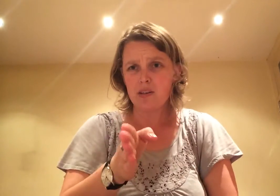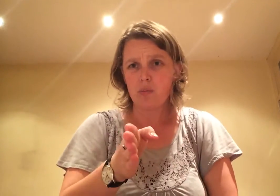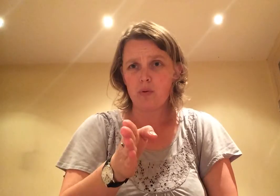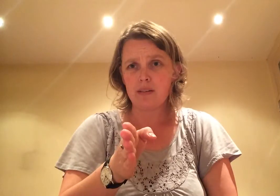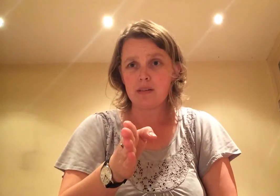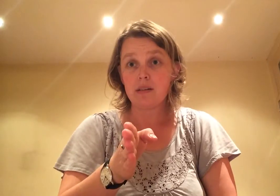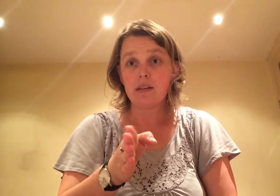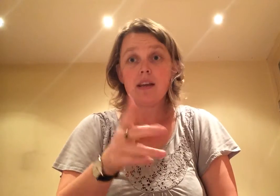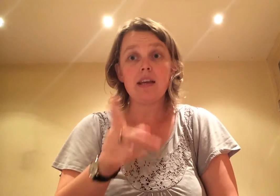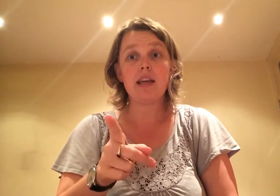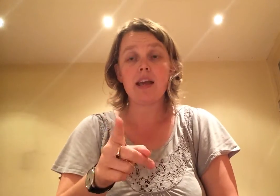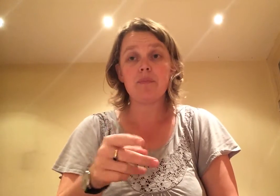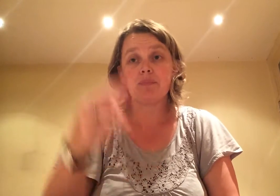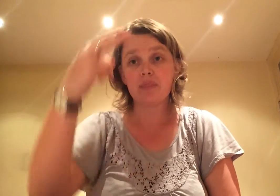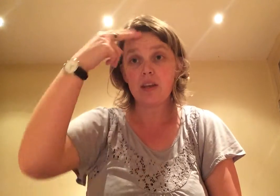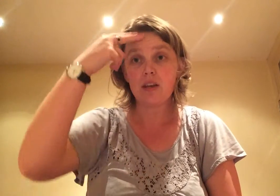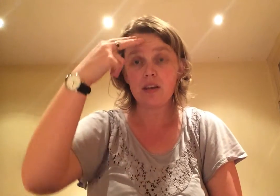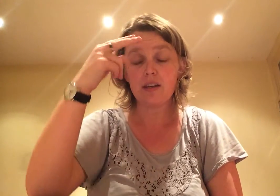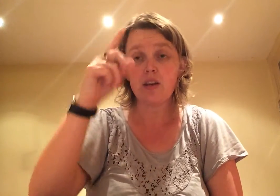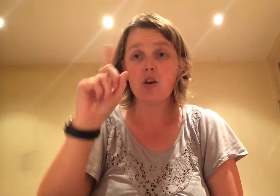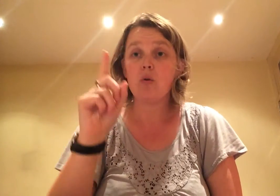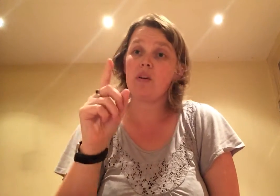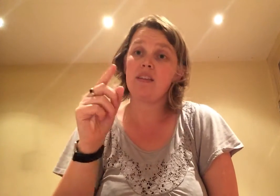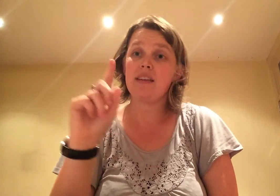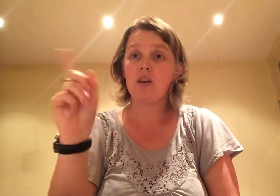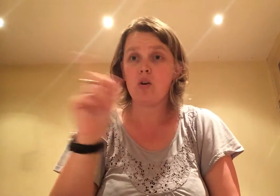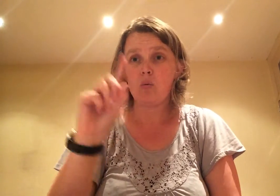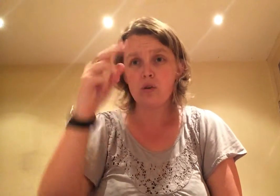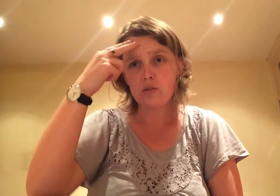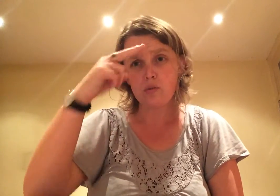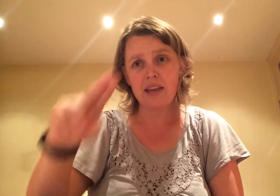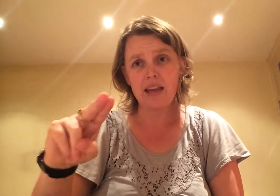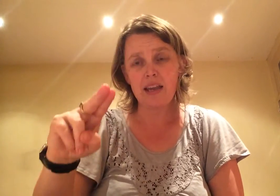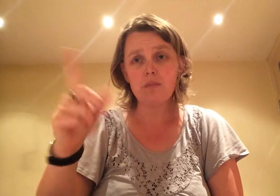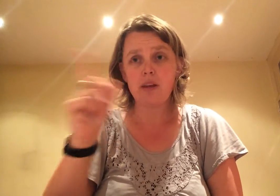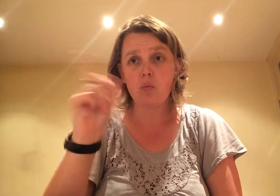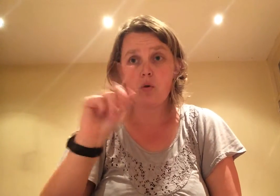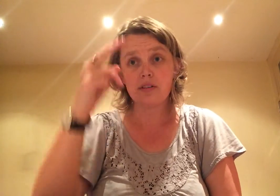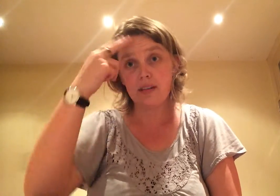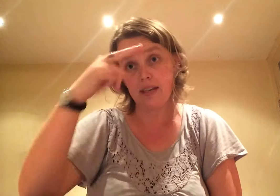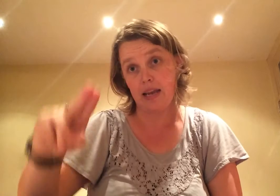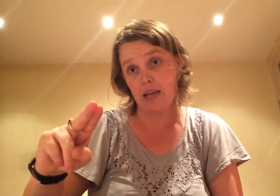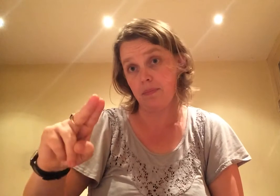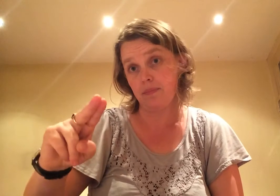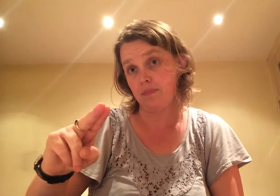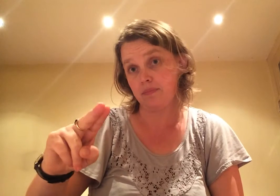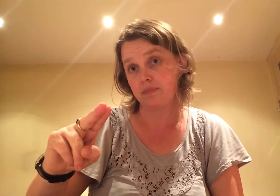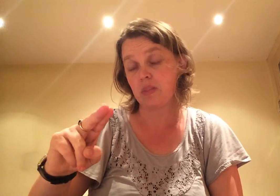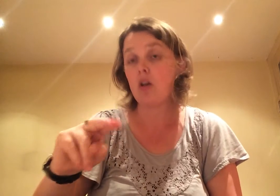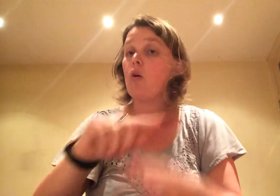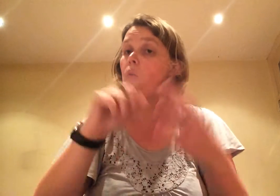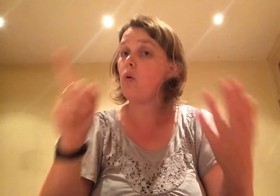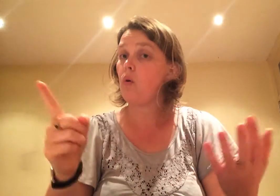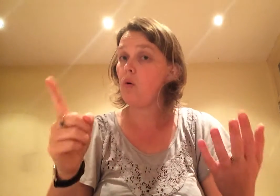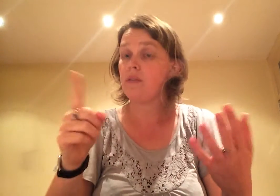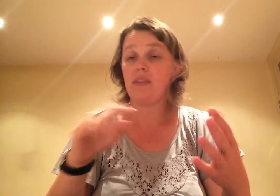the point. Okay, we either say what's your name, like what name, or that's